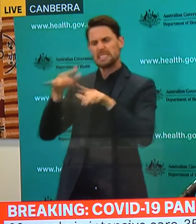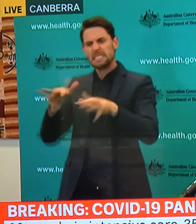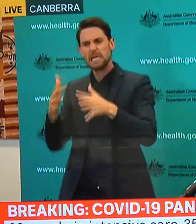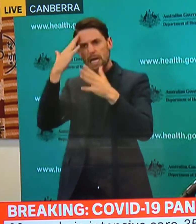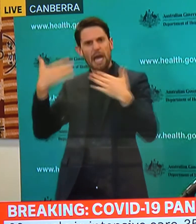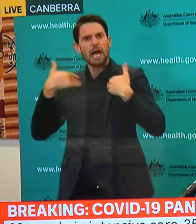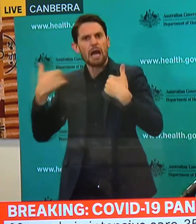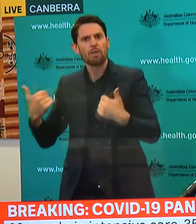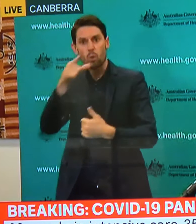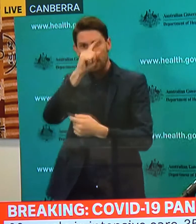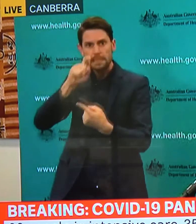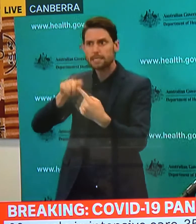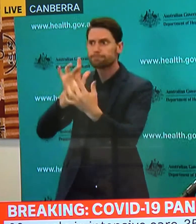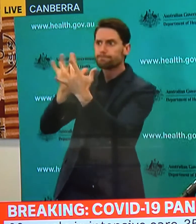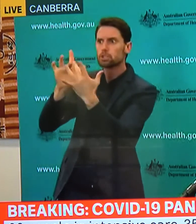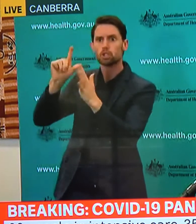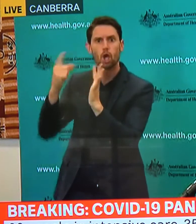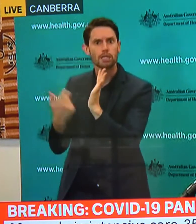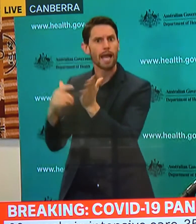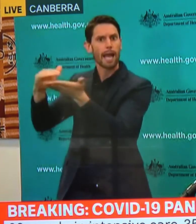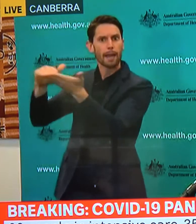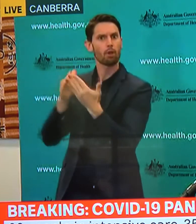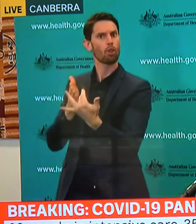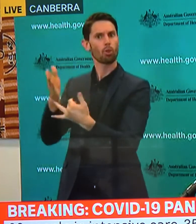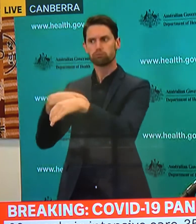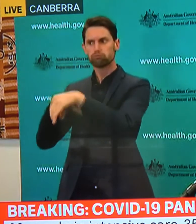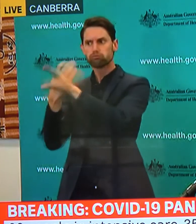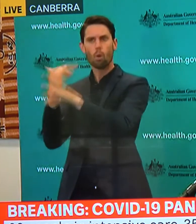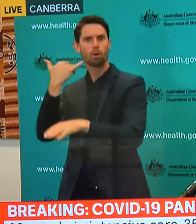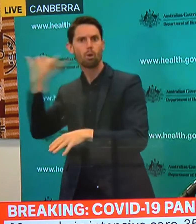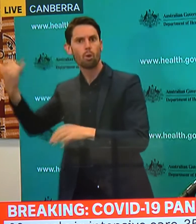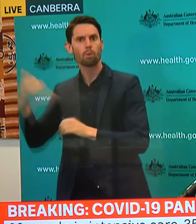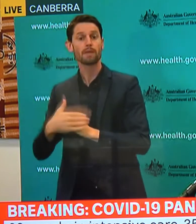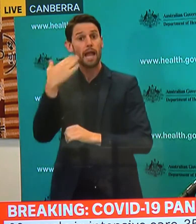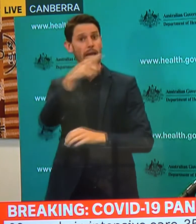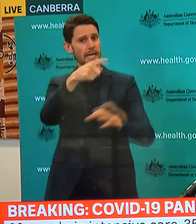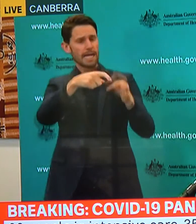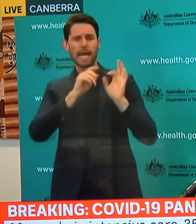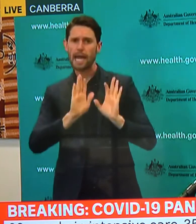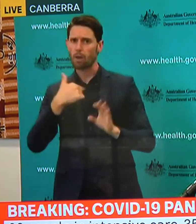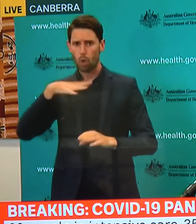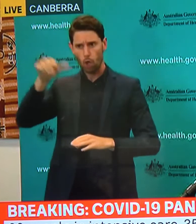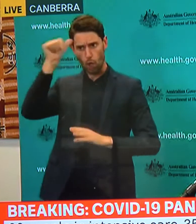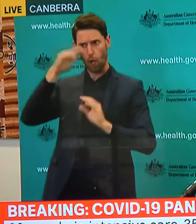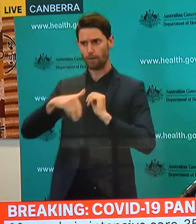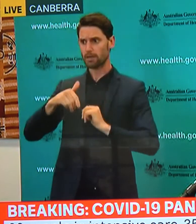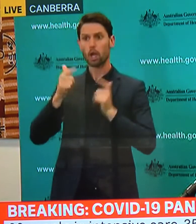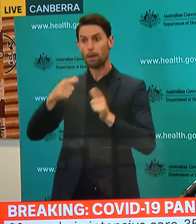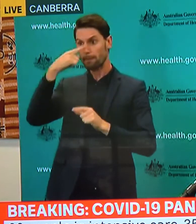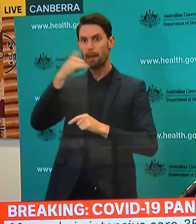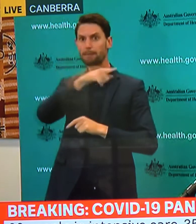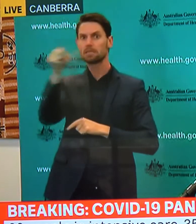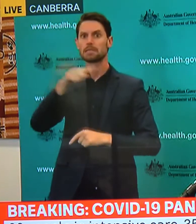with society in general. It's just a different way of doing it. But does the potential rise in suicides concern you? Of course, if there was a potential